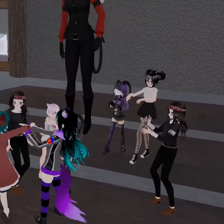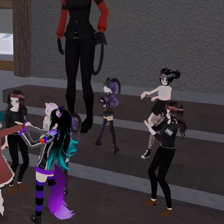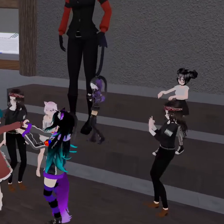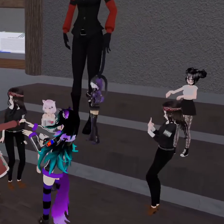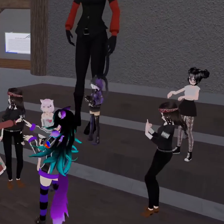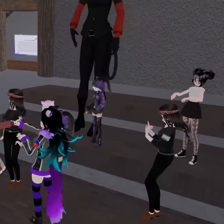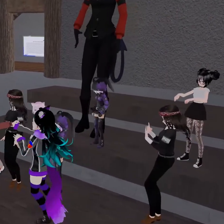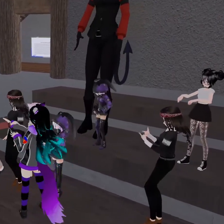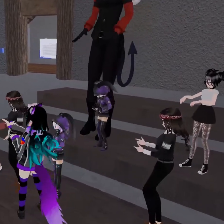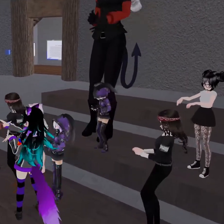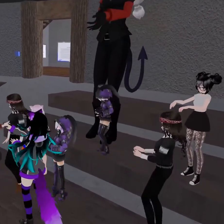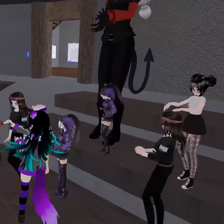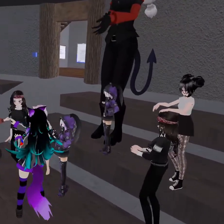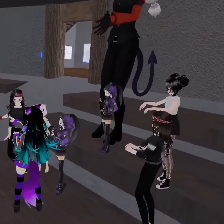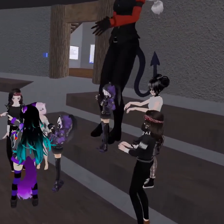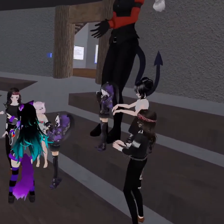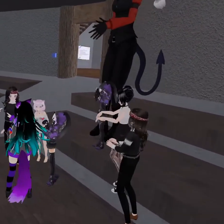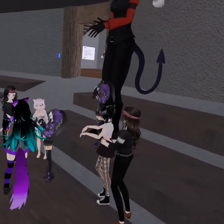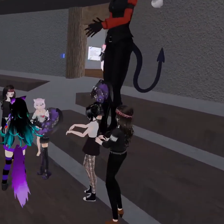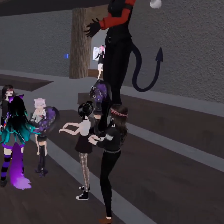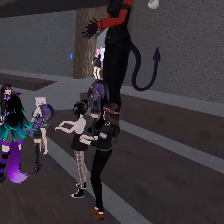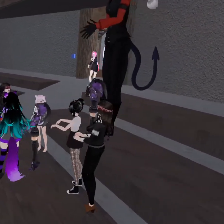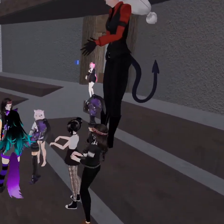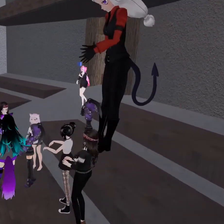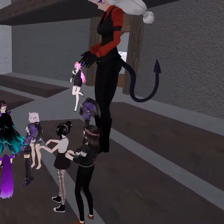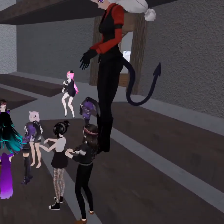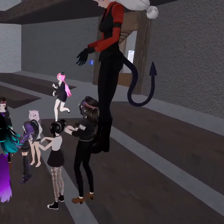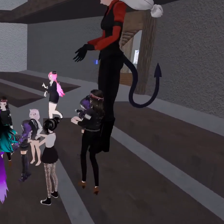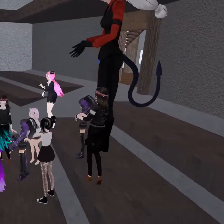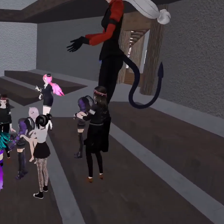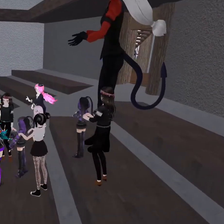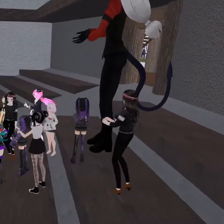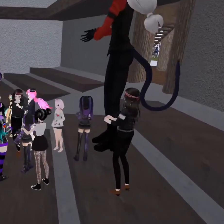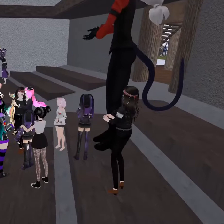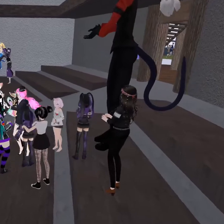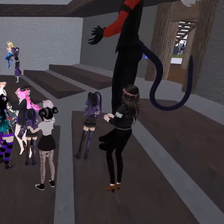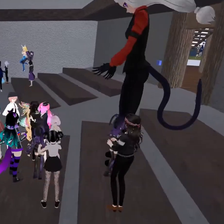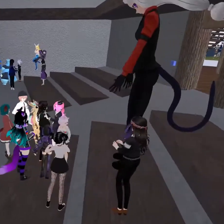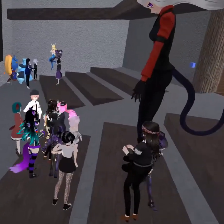hold on. But then the real police show up because. Okay, No? strippers is getting on the edge. Is on the It's on